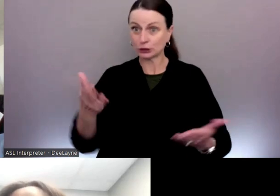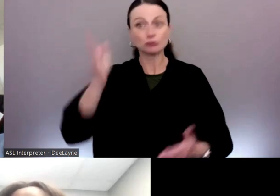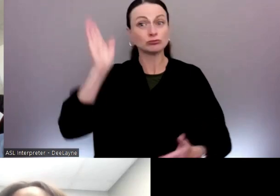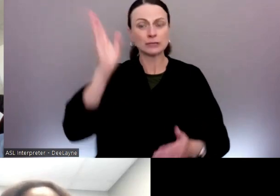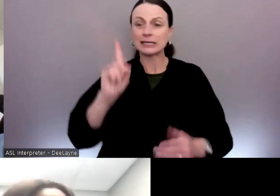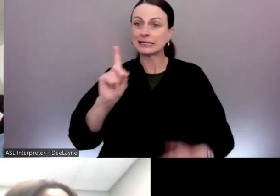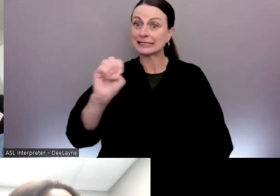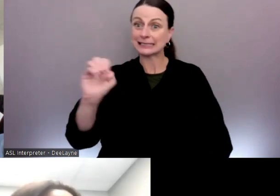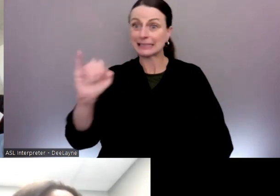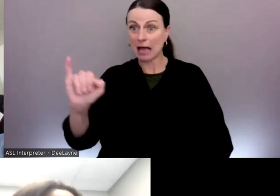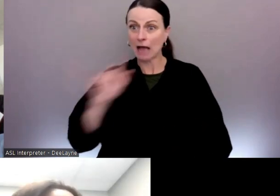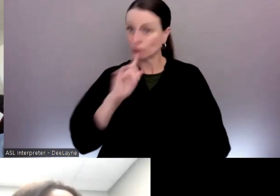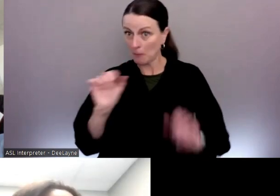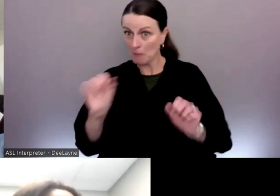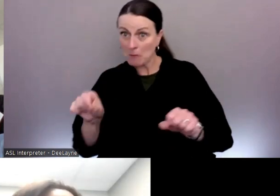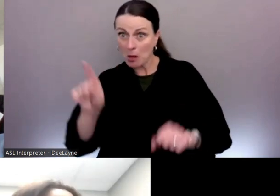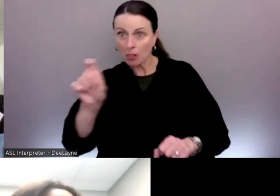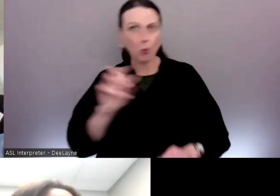is possible.